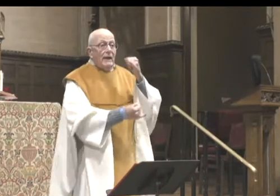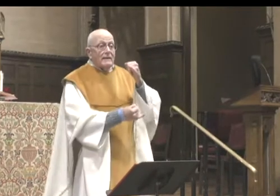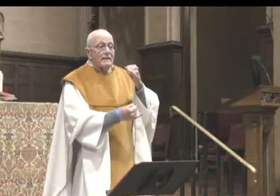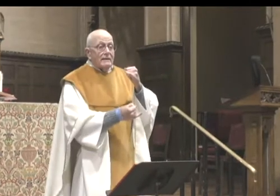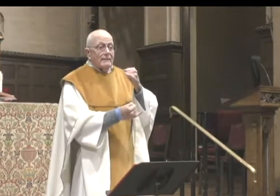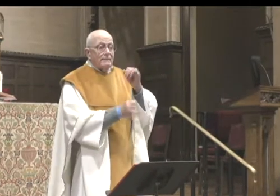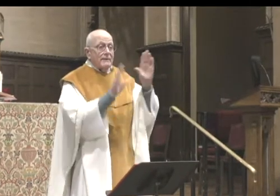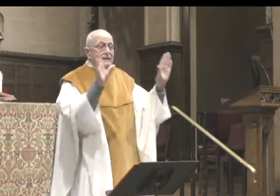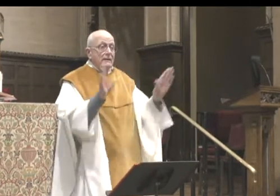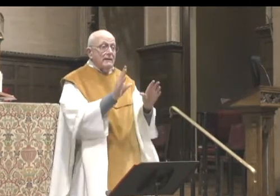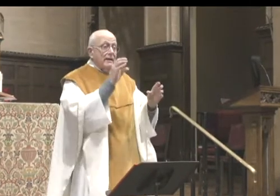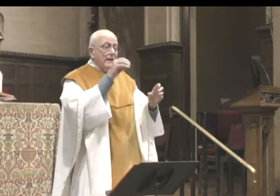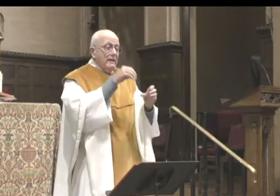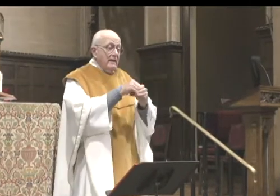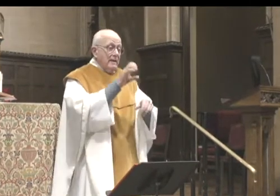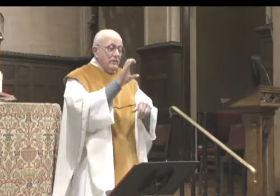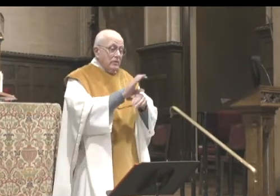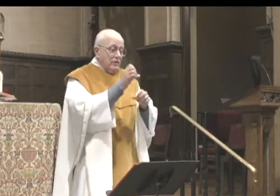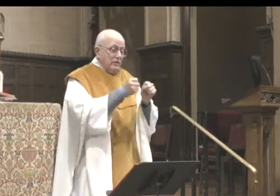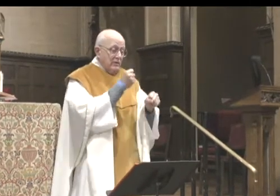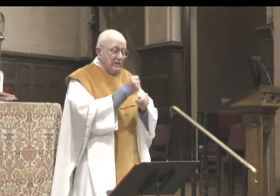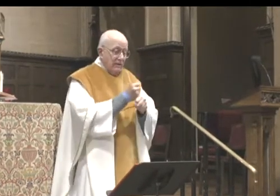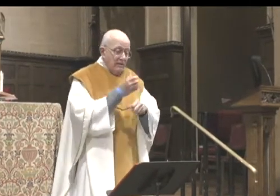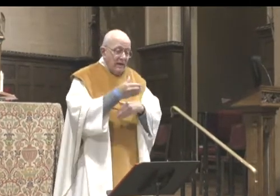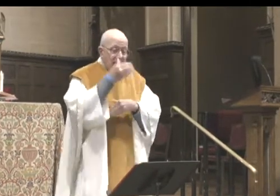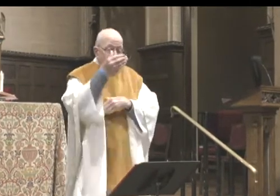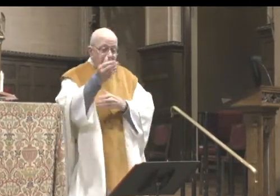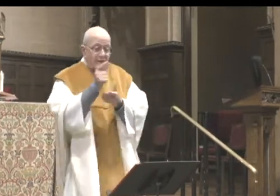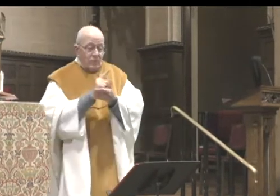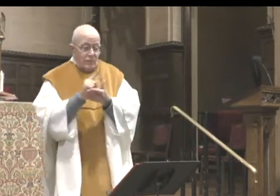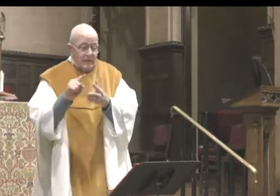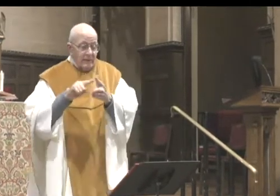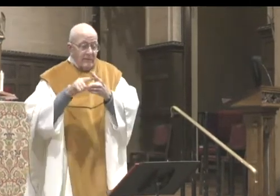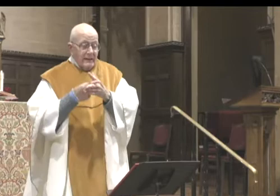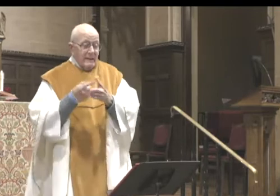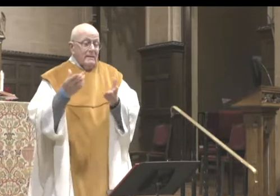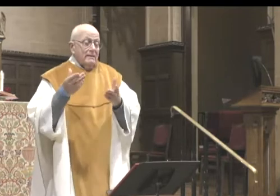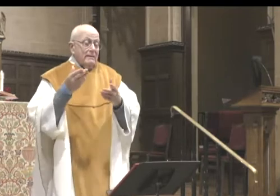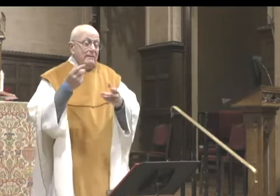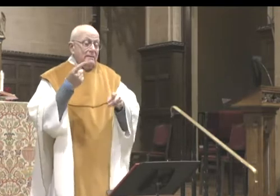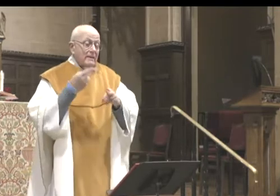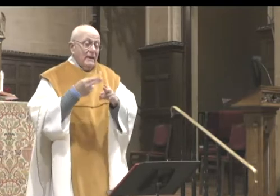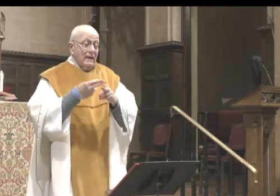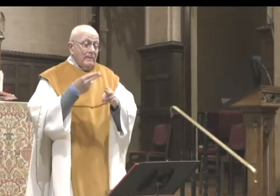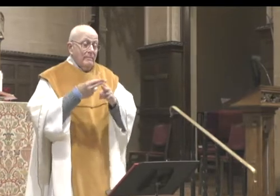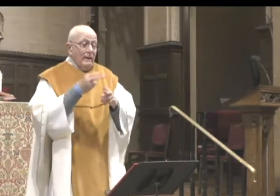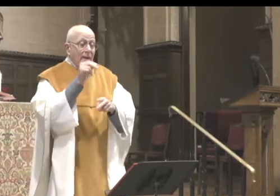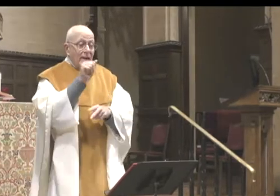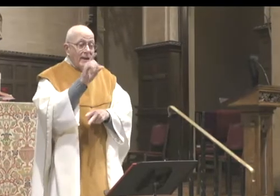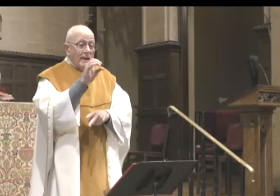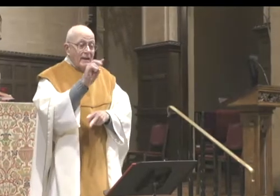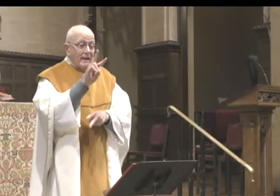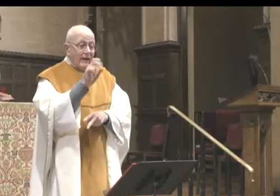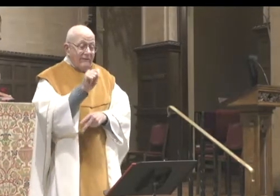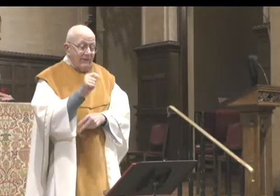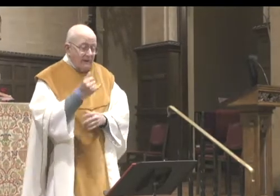Now, we're celebrating the last Sunday in the church's year. Next week, we begin what's